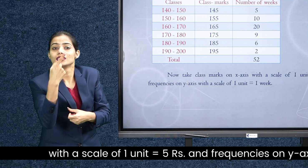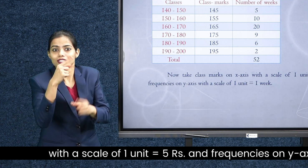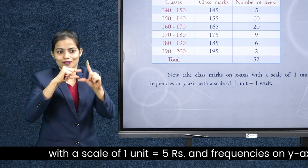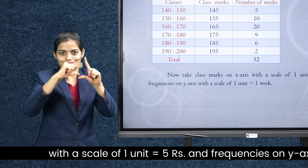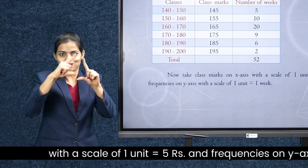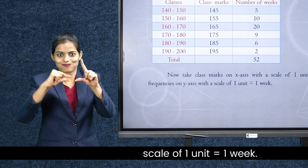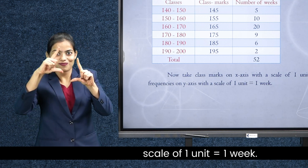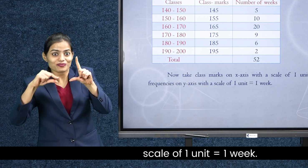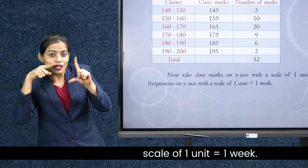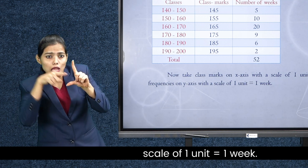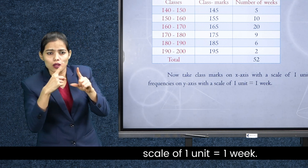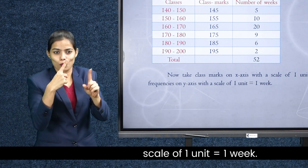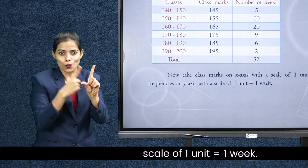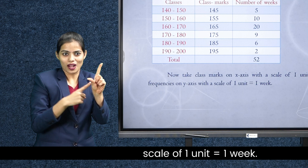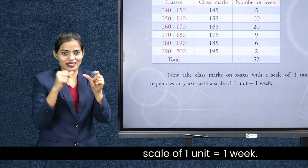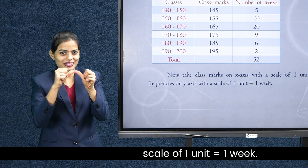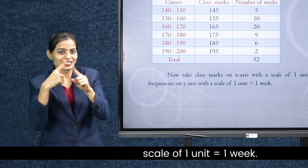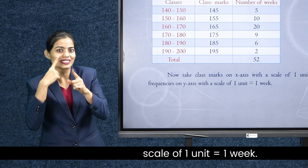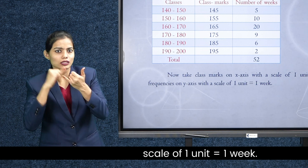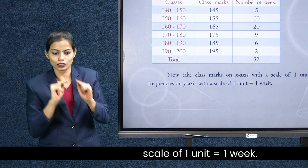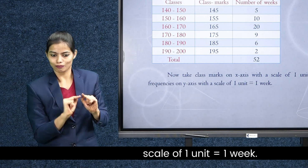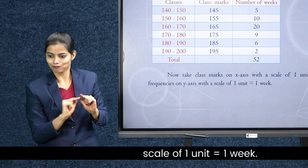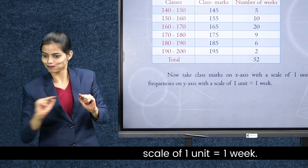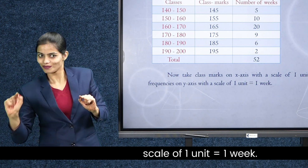y-axis with a scale of 1 unit is equal to 1 week.